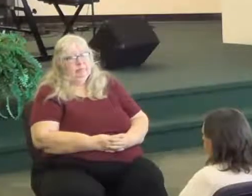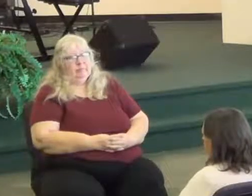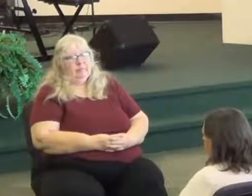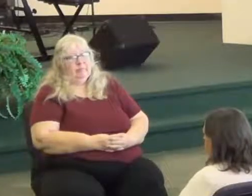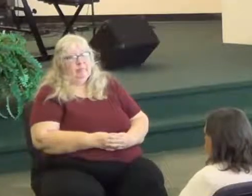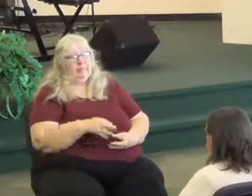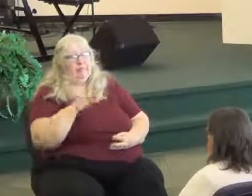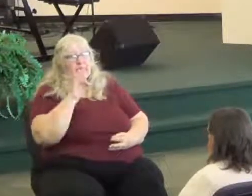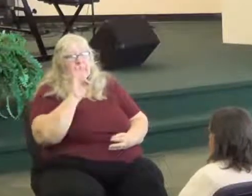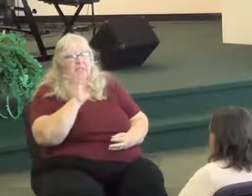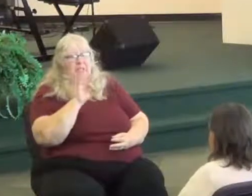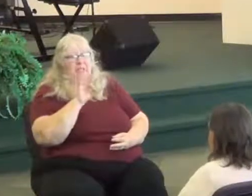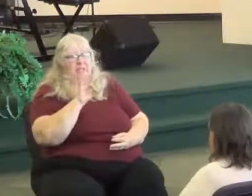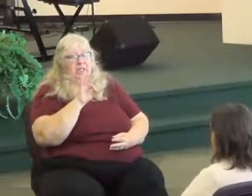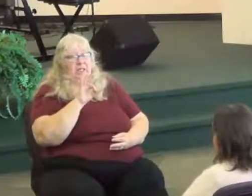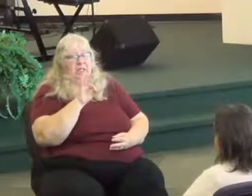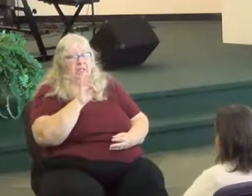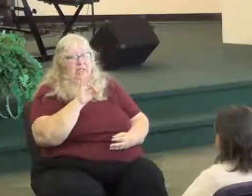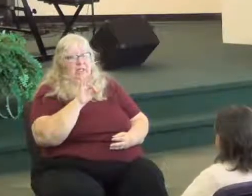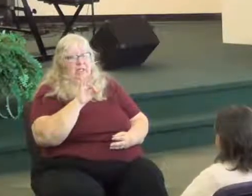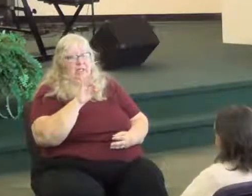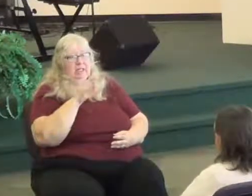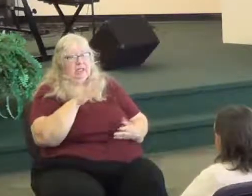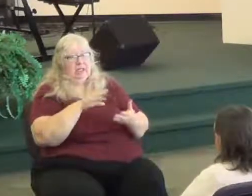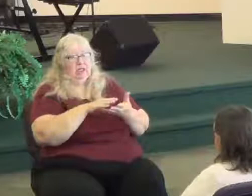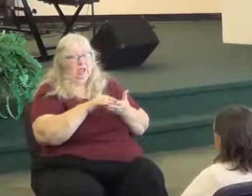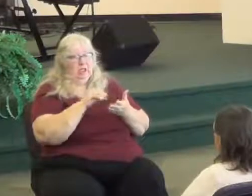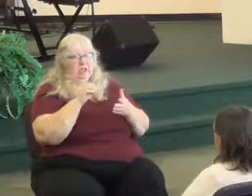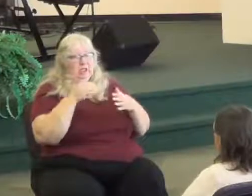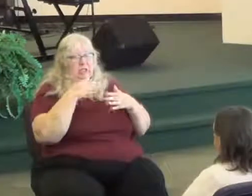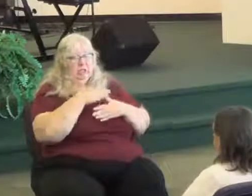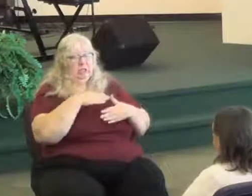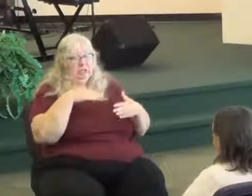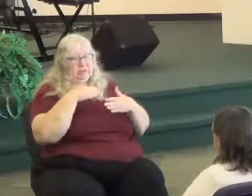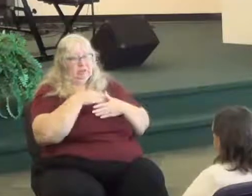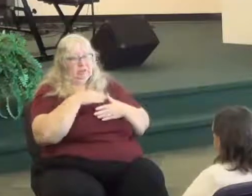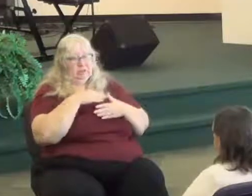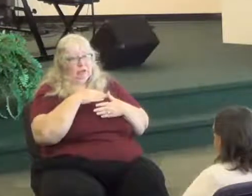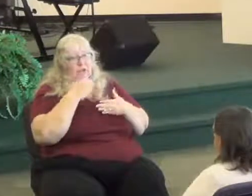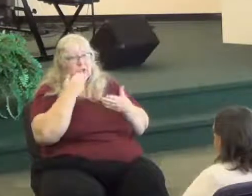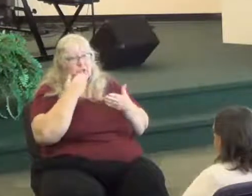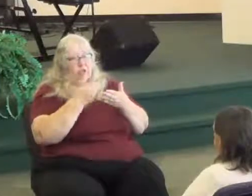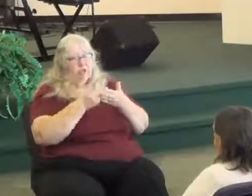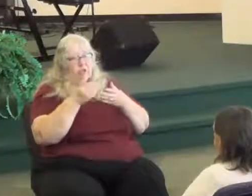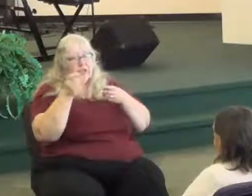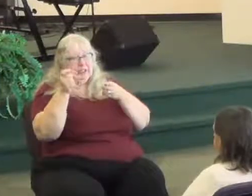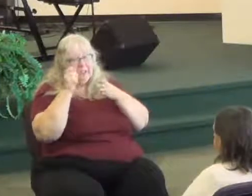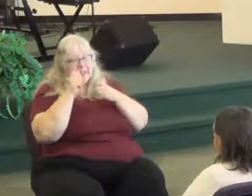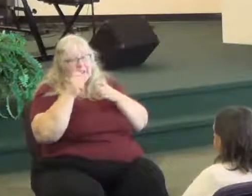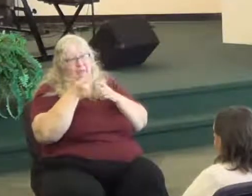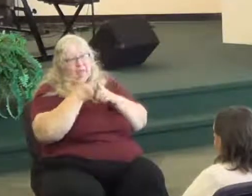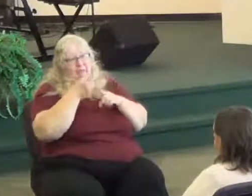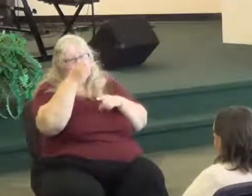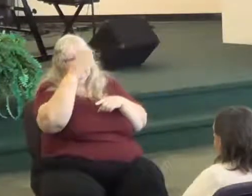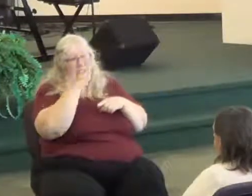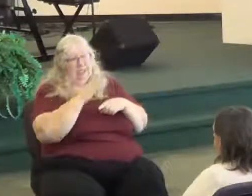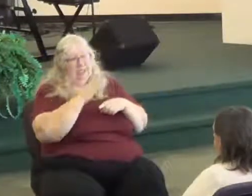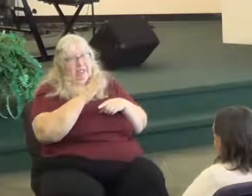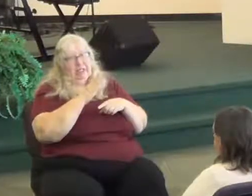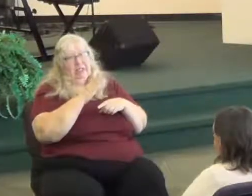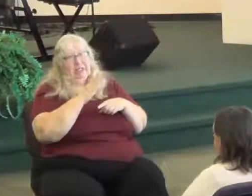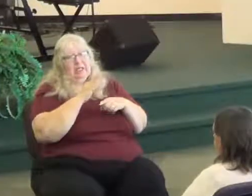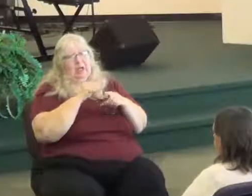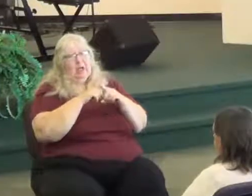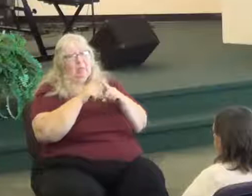Nine learned how to enjoy good gifts from God, but one learned how to enjoy God. So let's look at the response of the